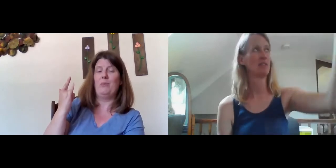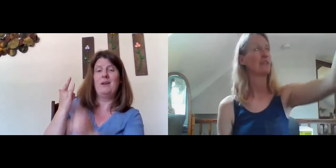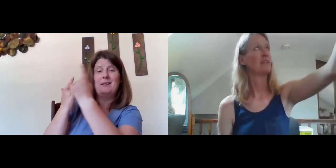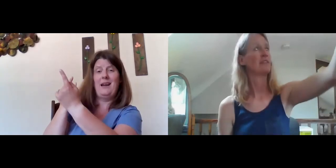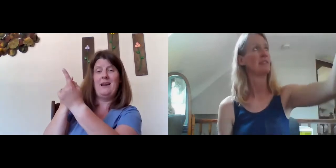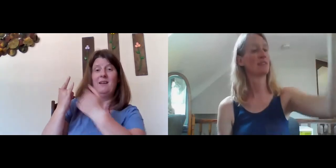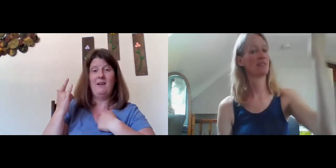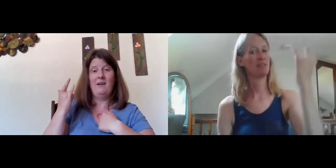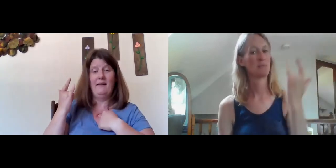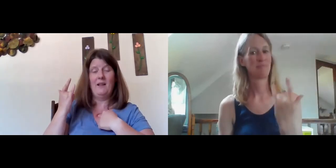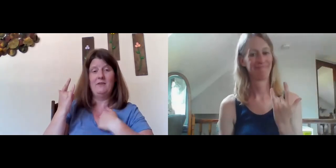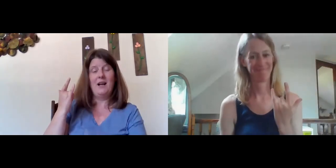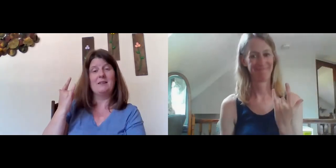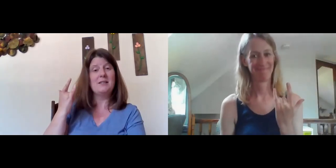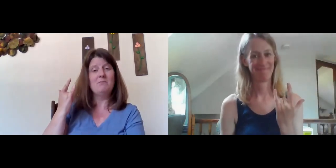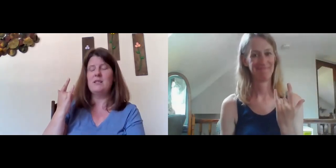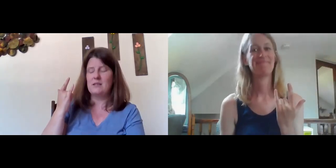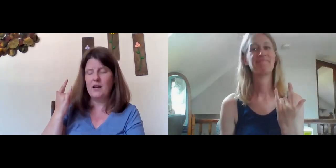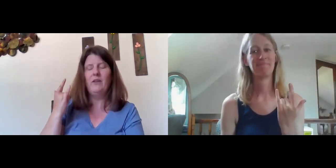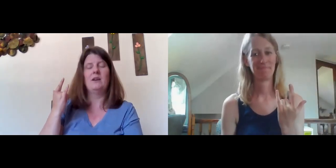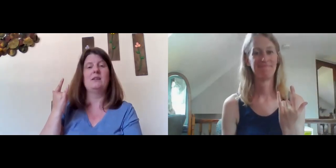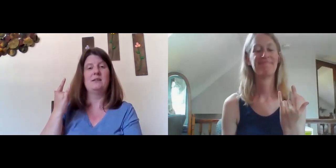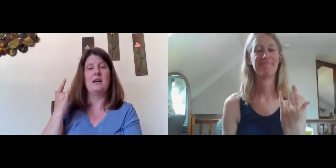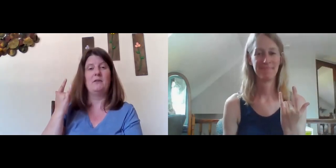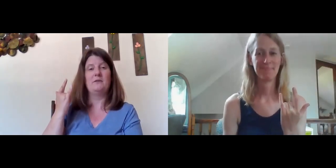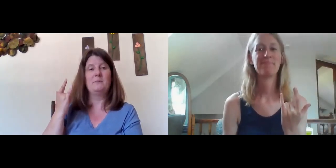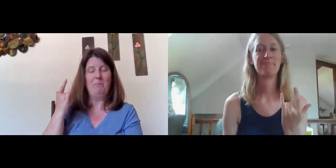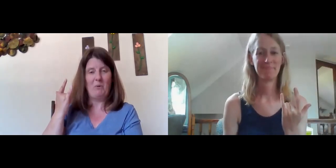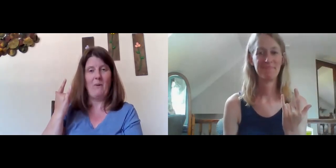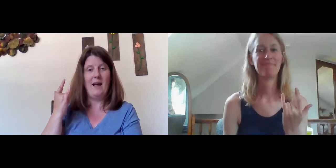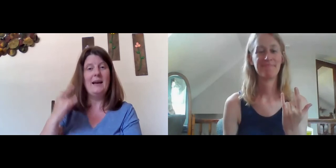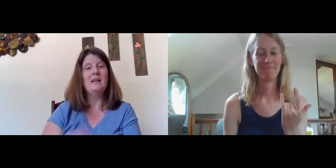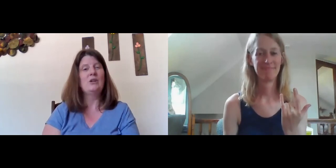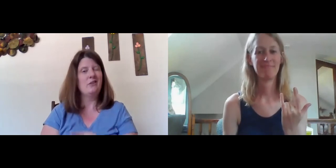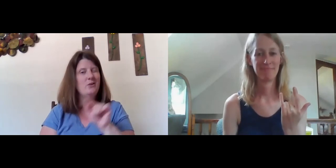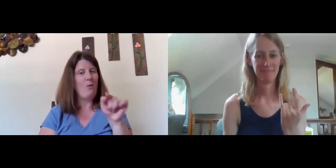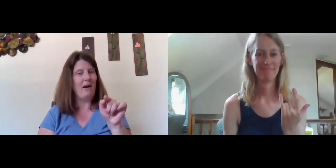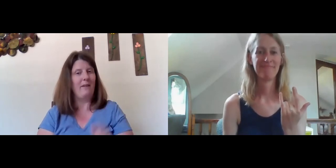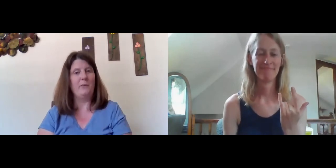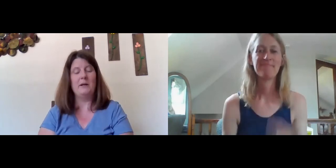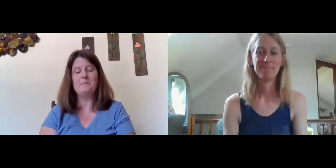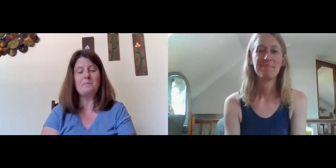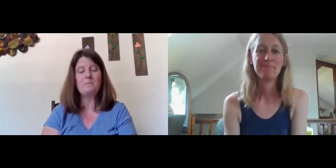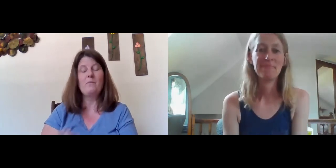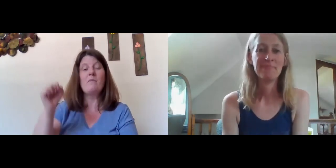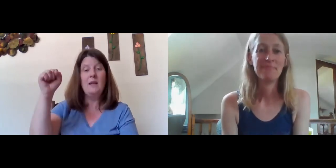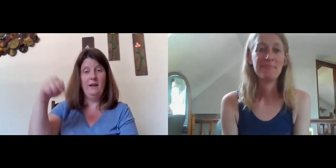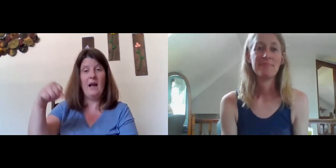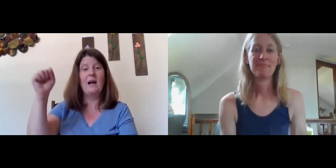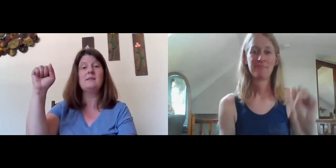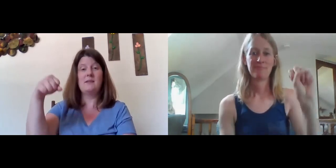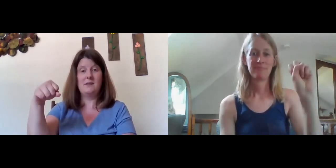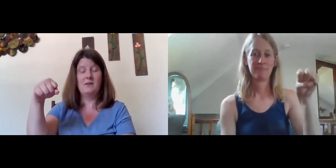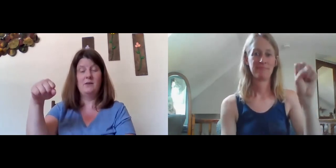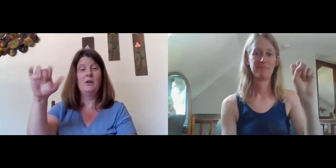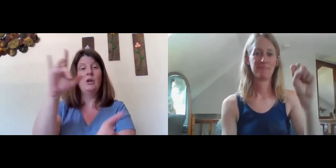down because he loves us. He's giving us his love. Okay. So let's go back a little bit.